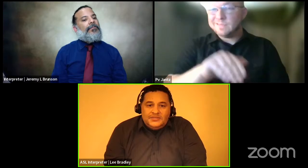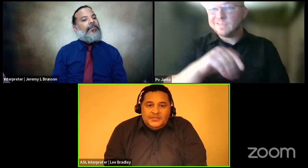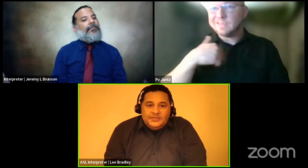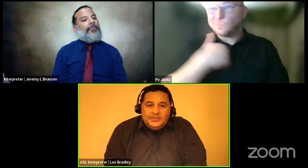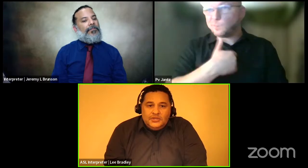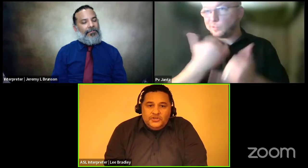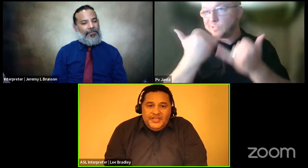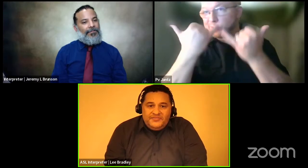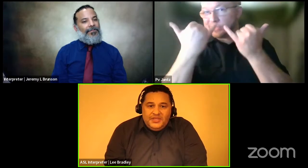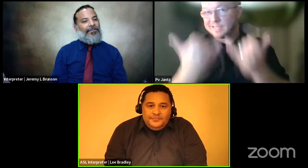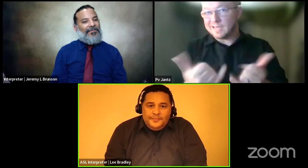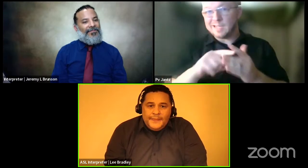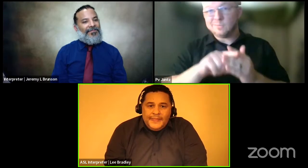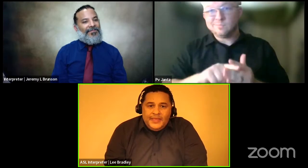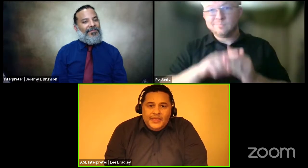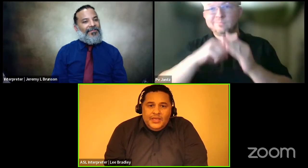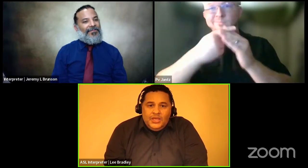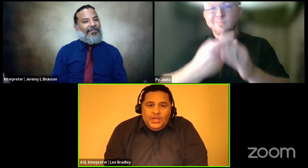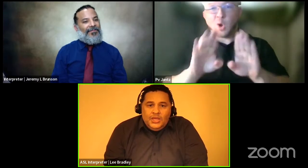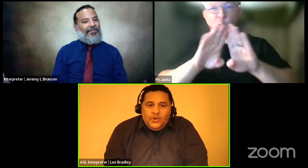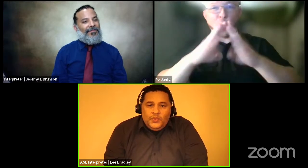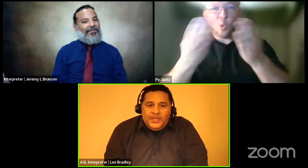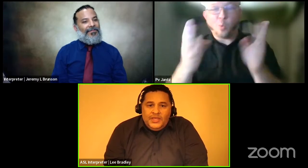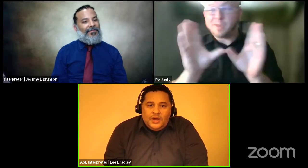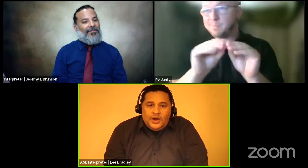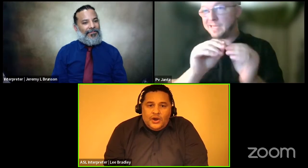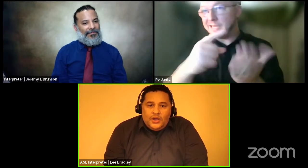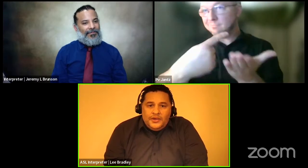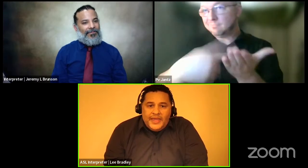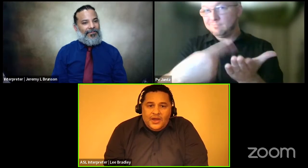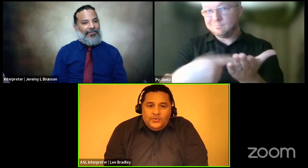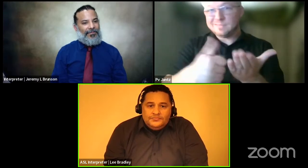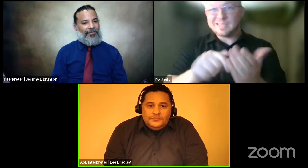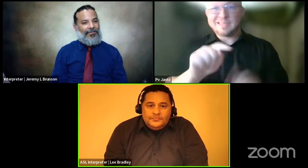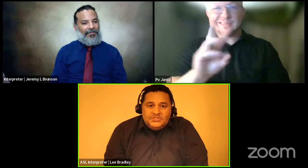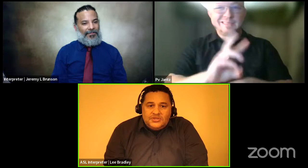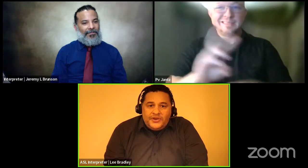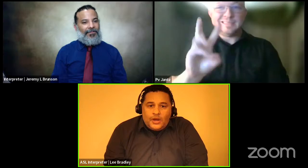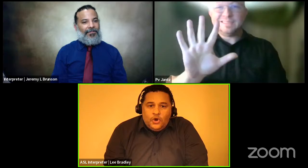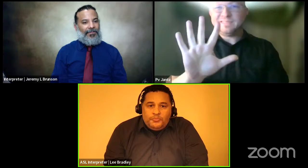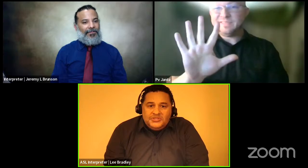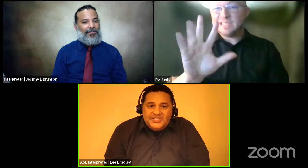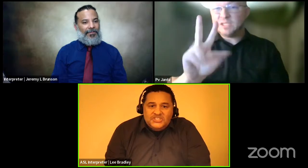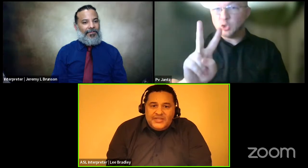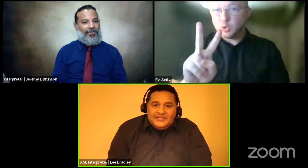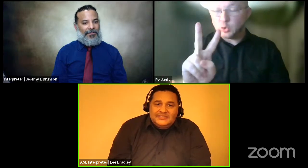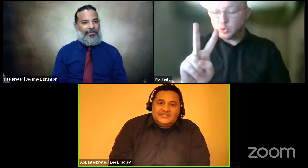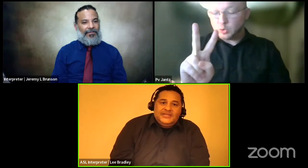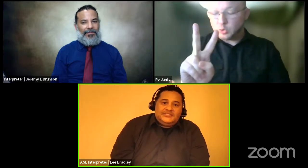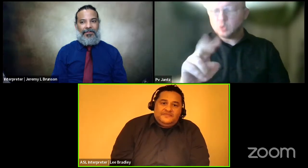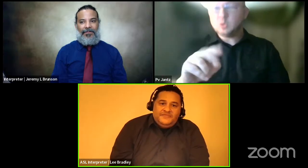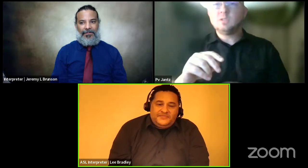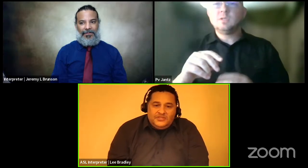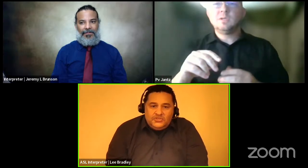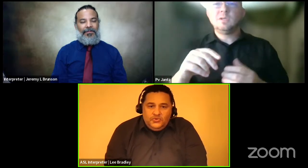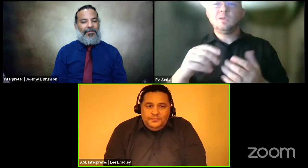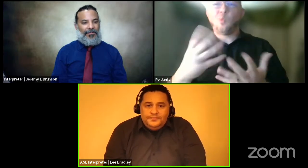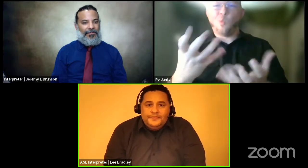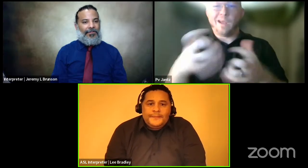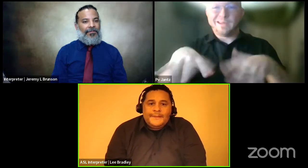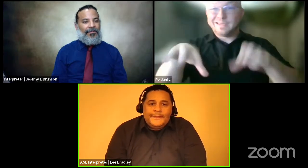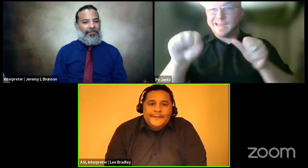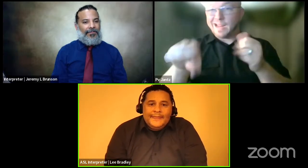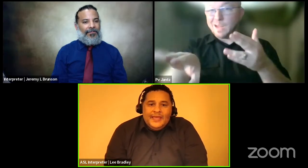All right. Good evening. We are now starting our open session at